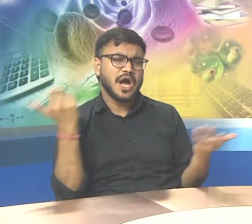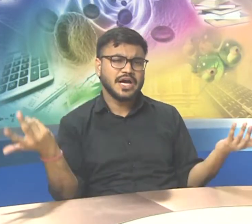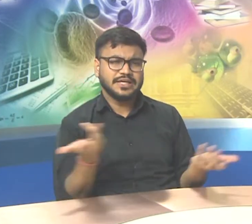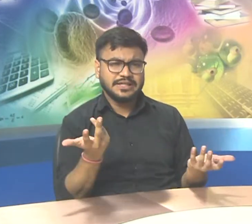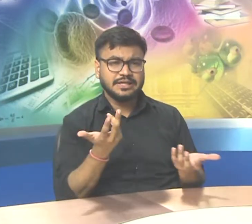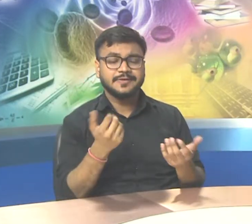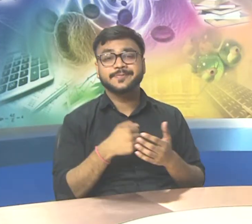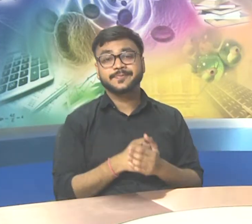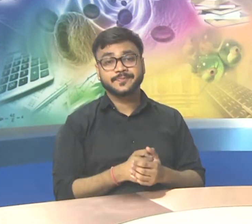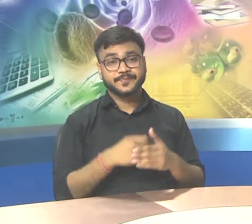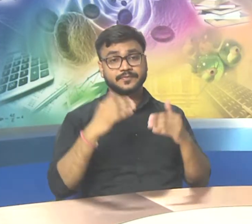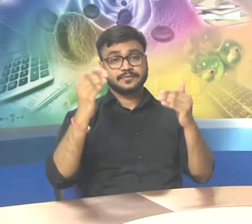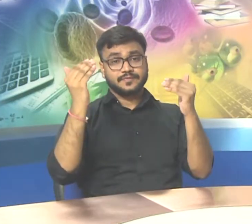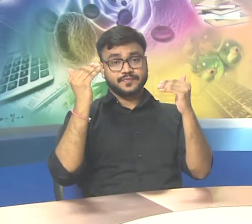why food is important,